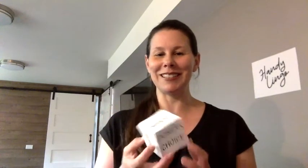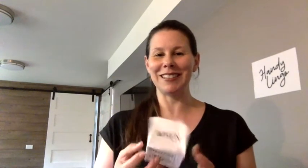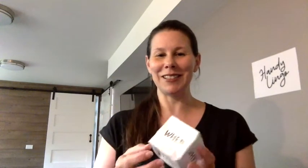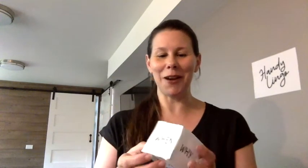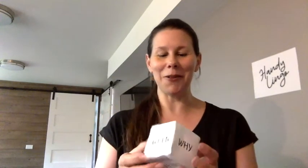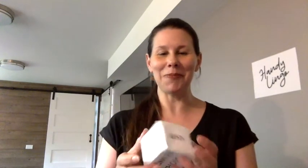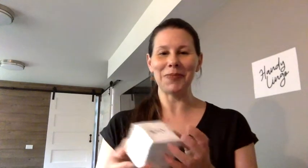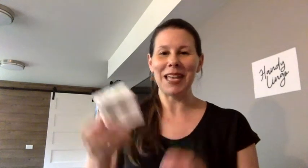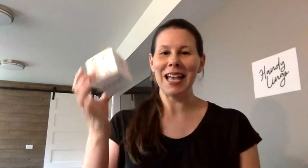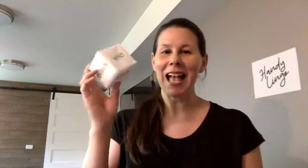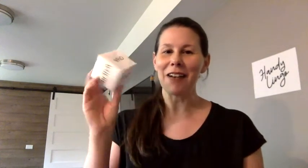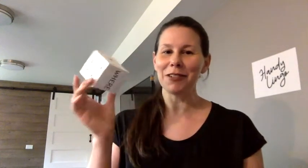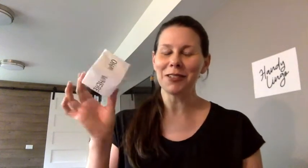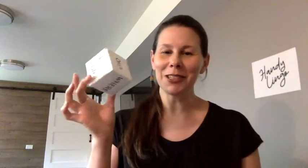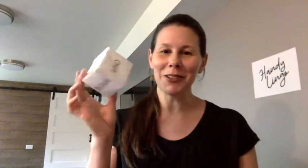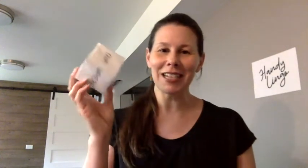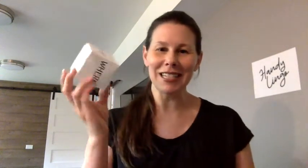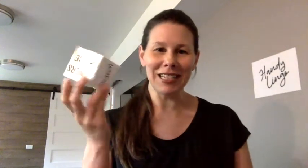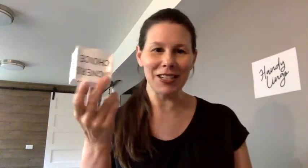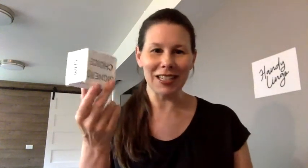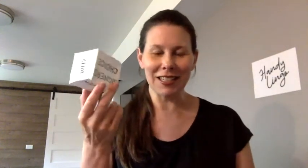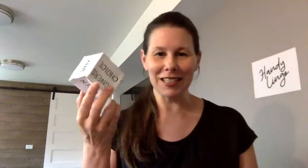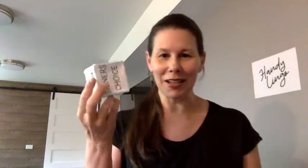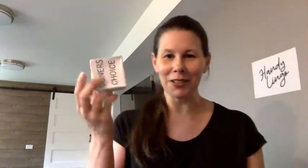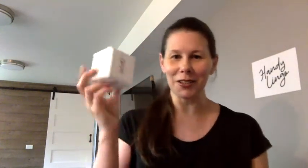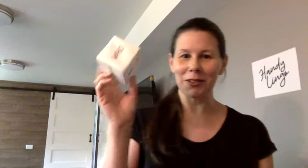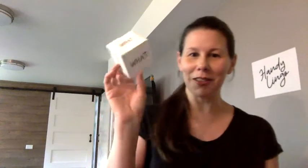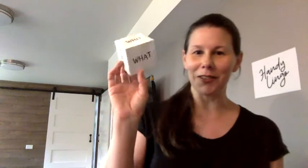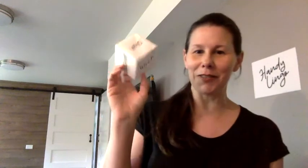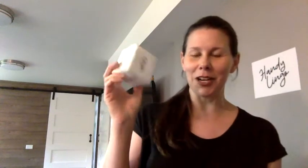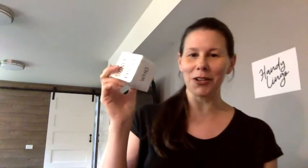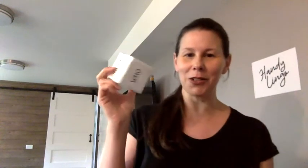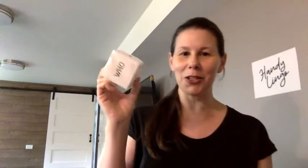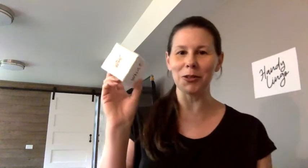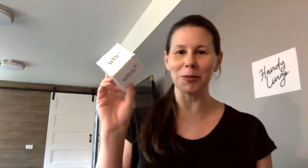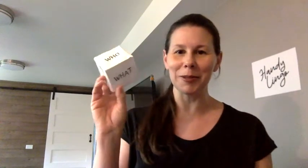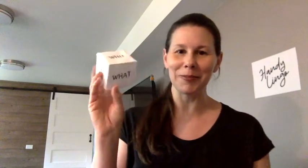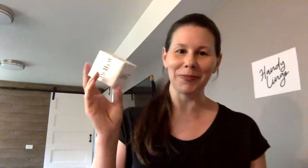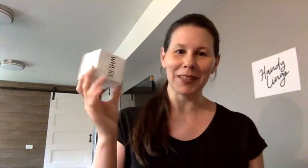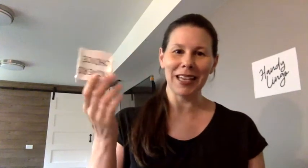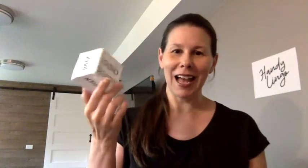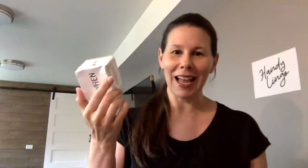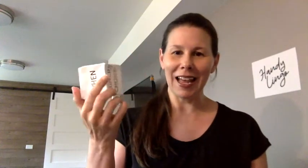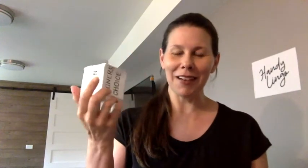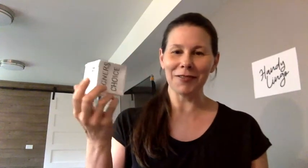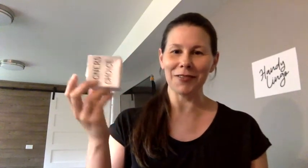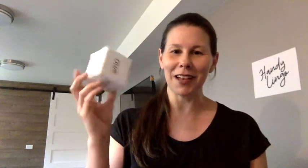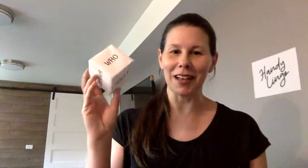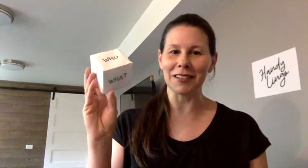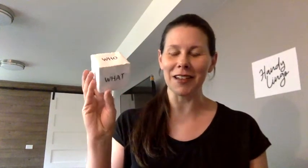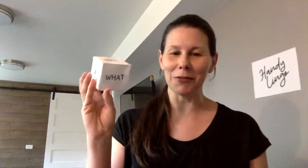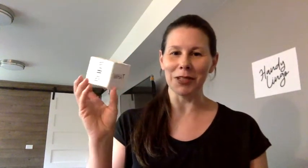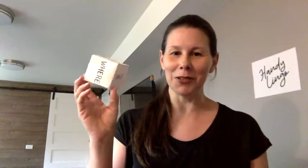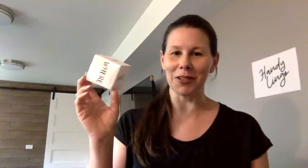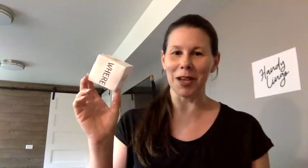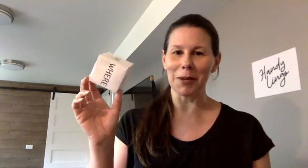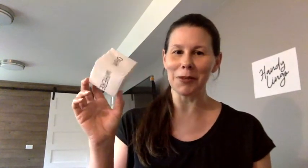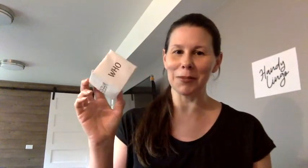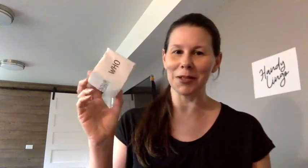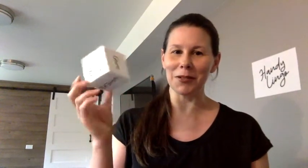So everyone who I teach gets to download their very own cube. I have a resource on my website where you